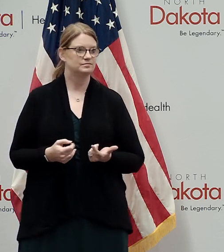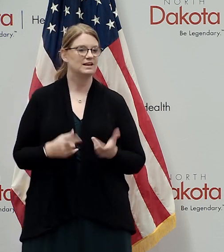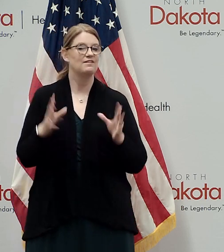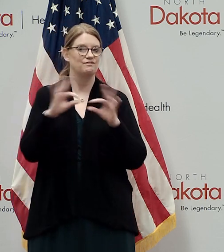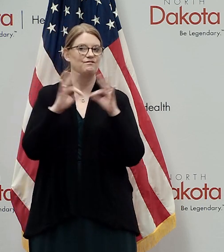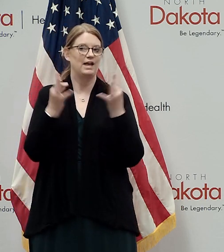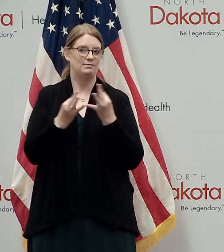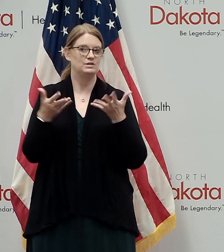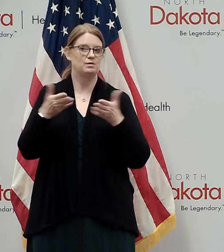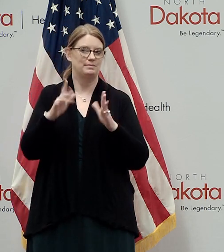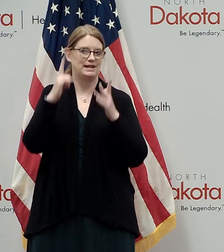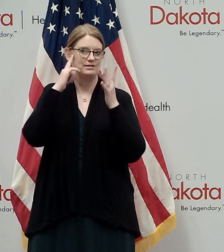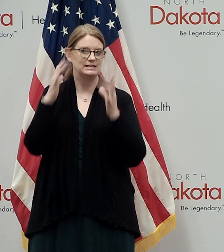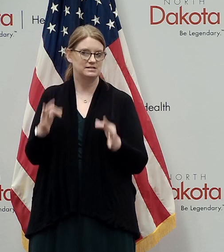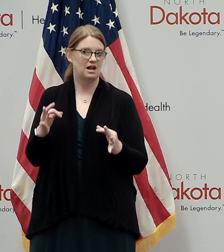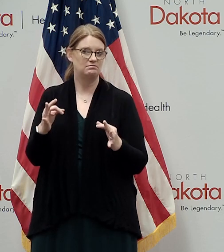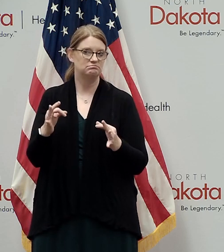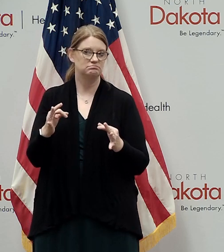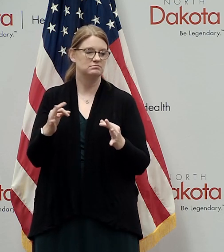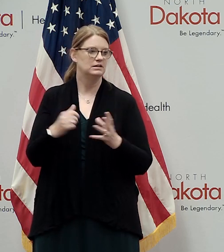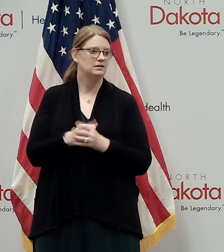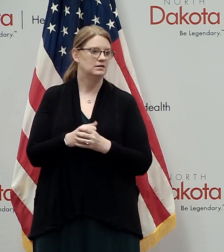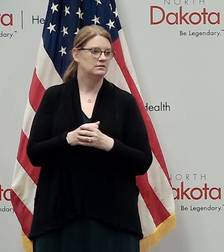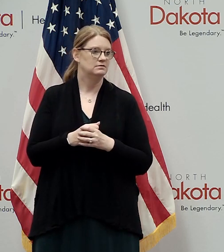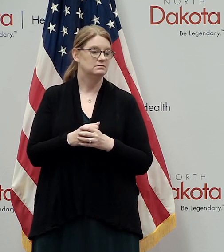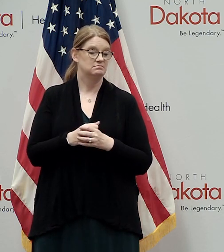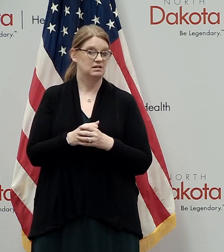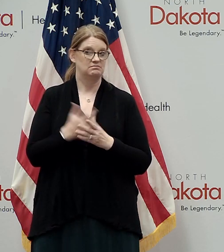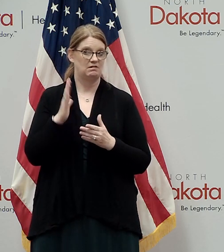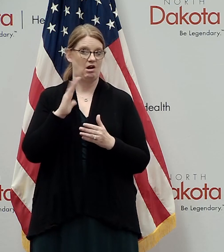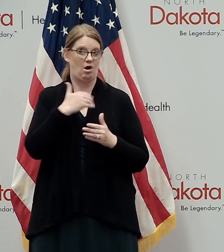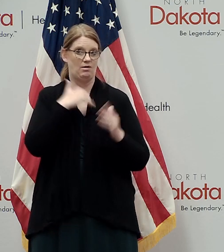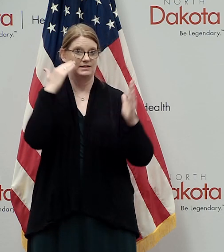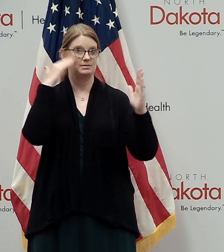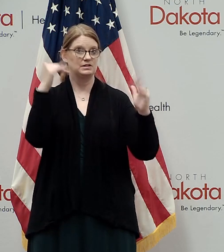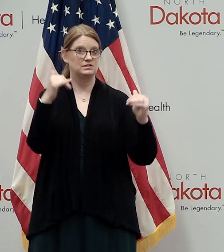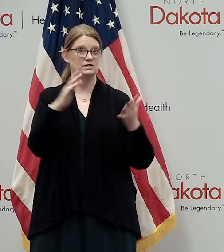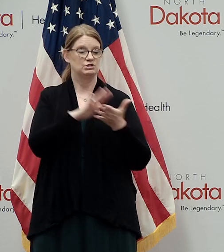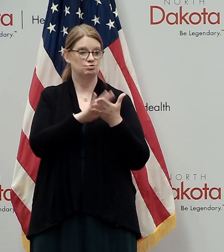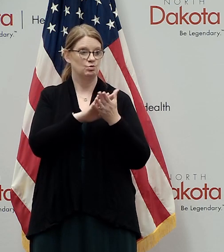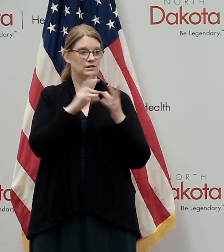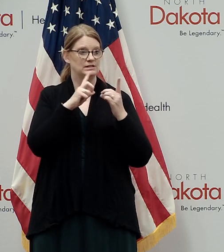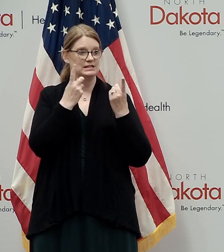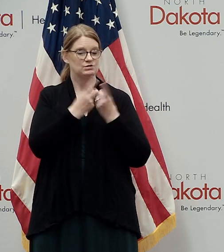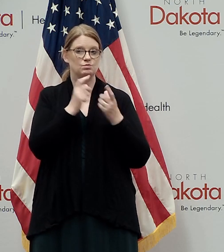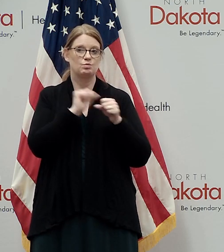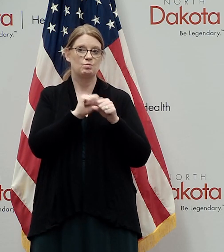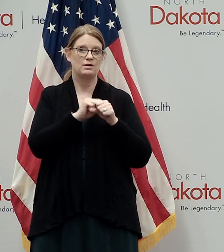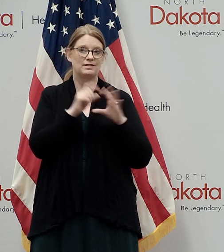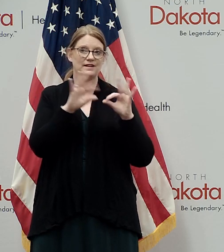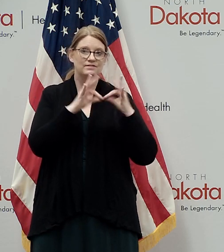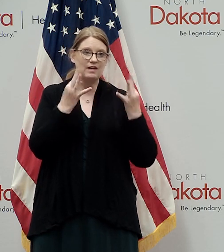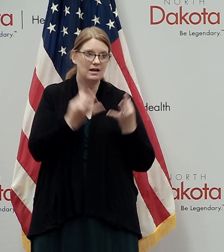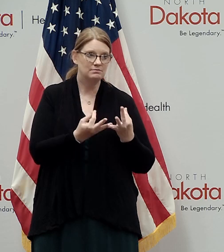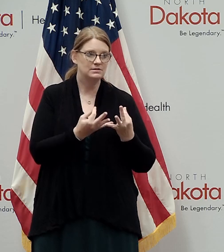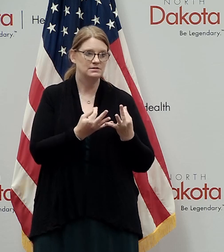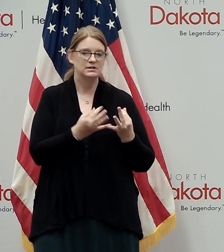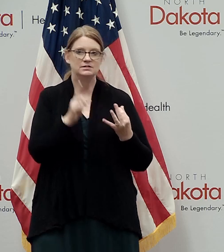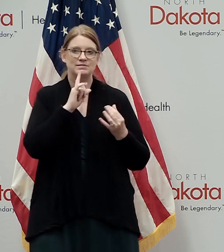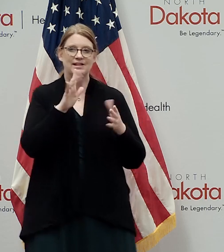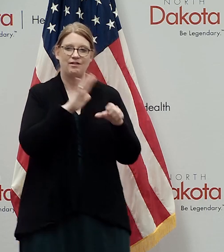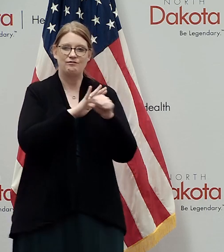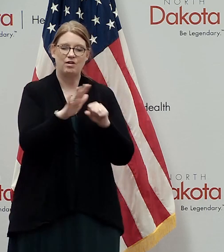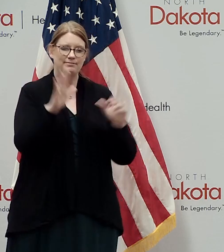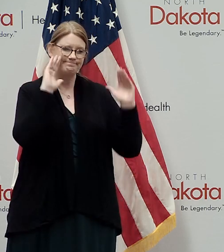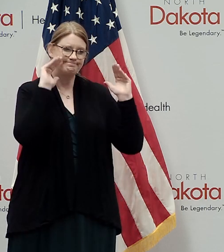families will be allowed to make that decision, and we do have the expectation that our school districts will work with those families to continue a full continuation of